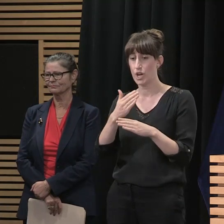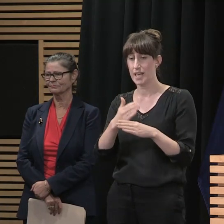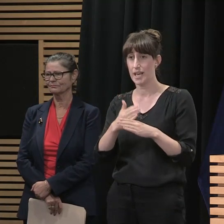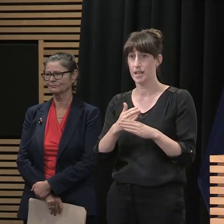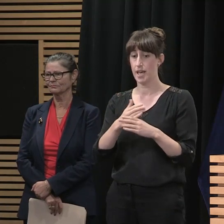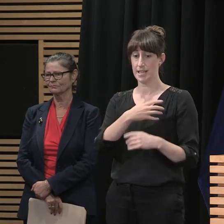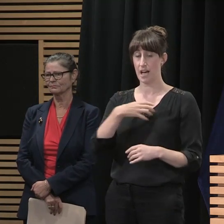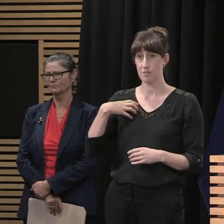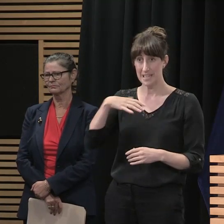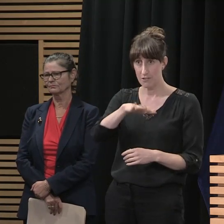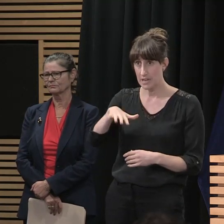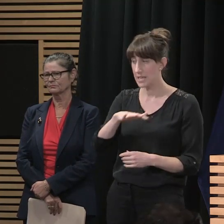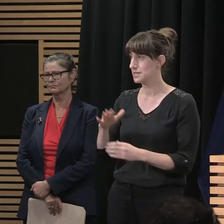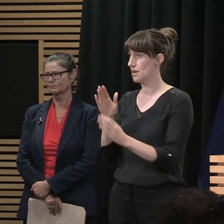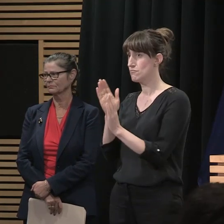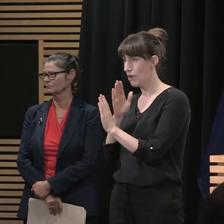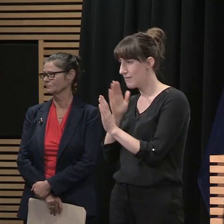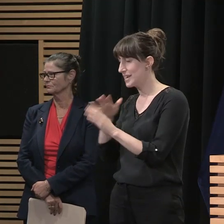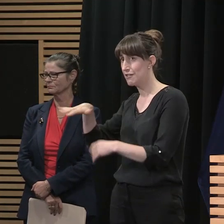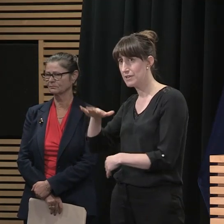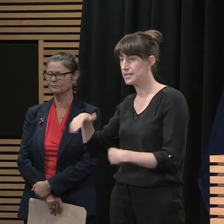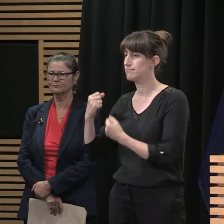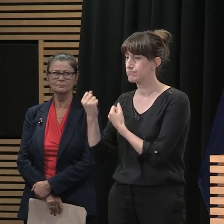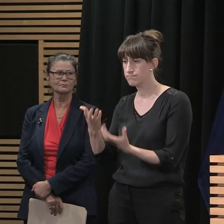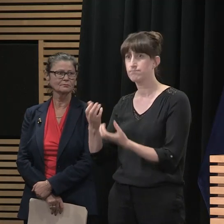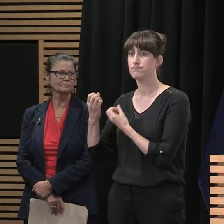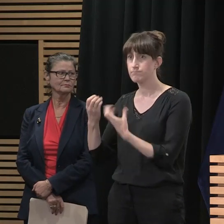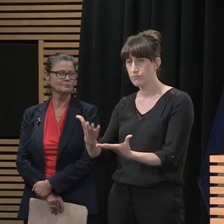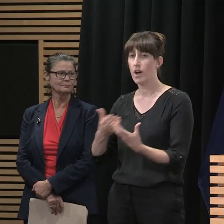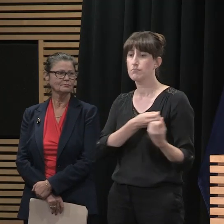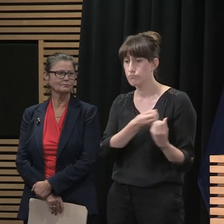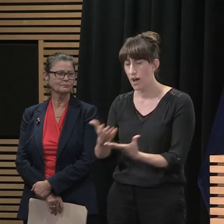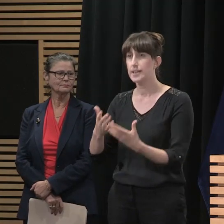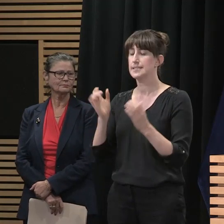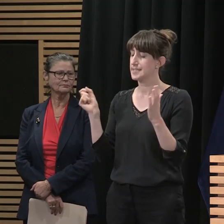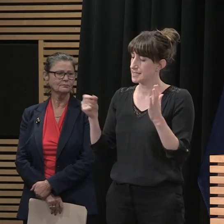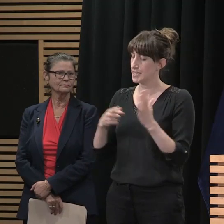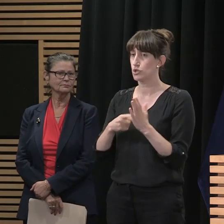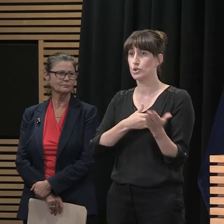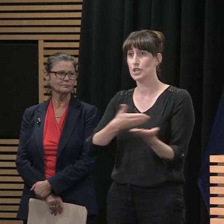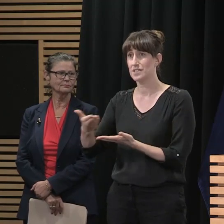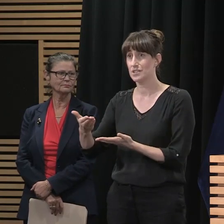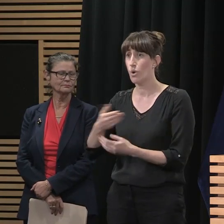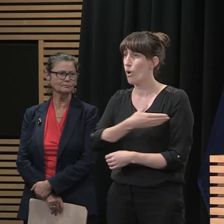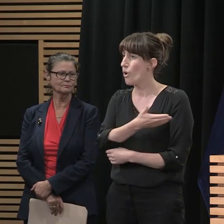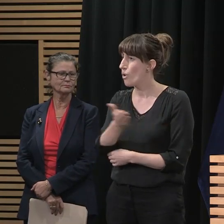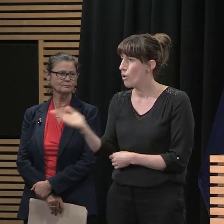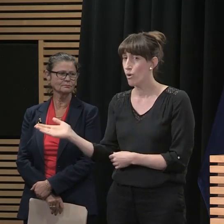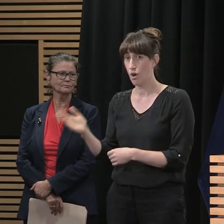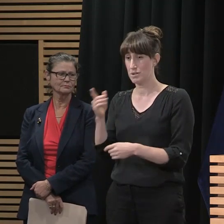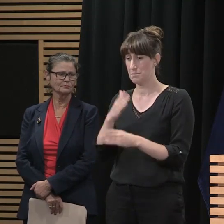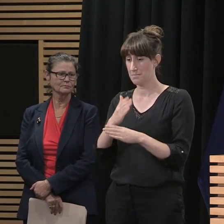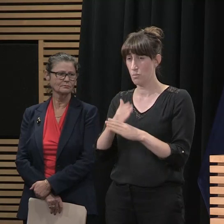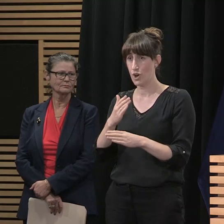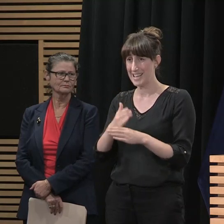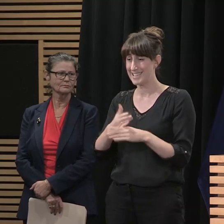to deliver essential services to New Zealanders. And I want to thank those people right across the public and private sectors who